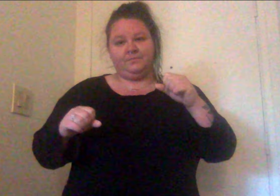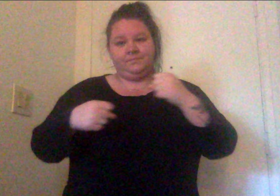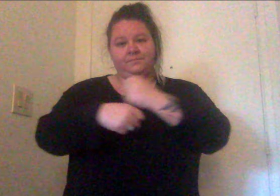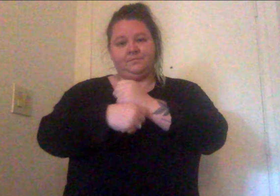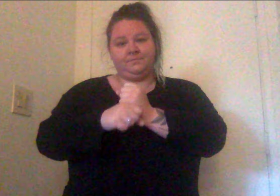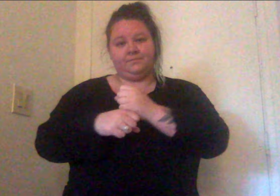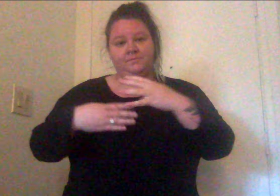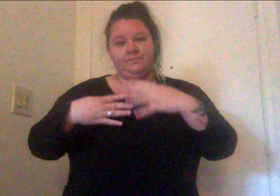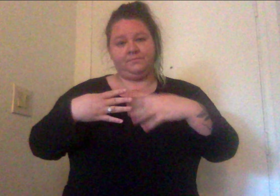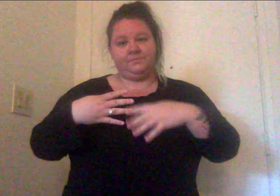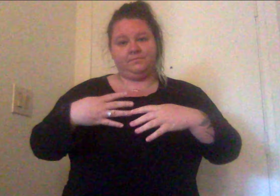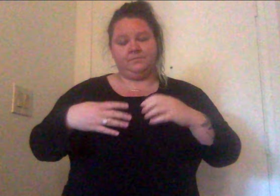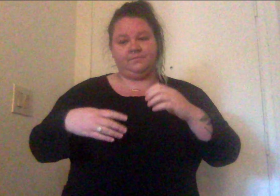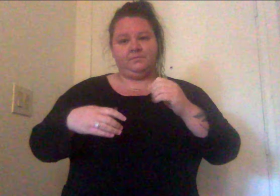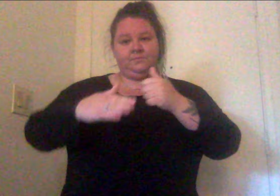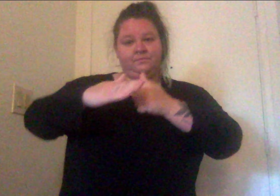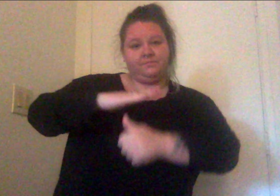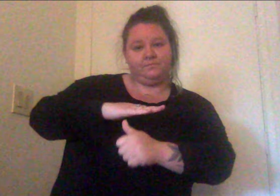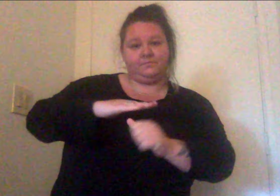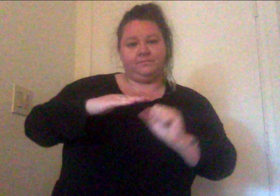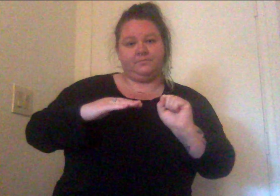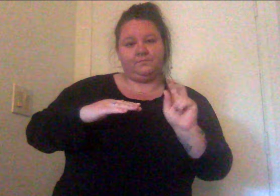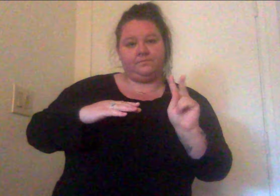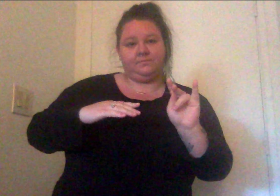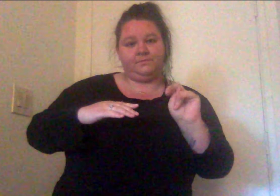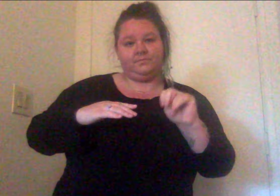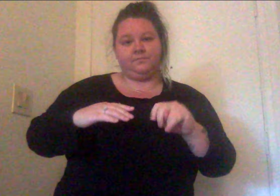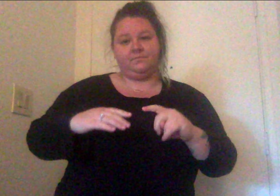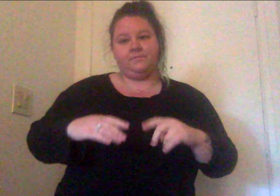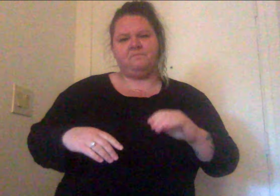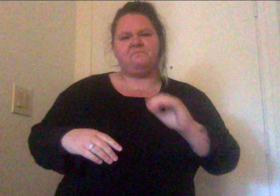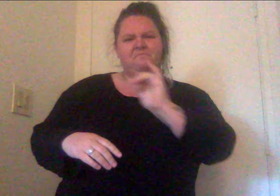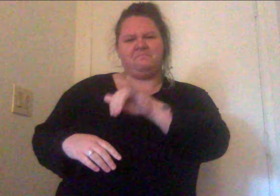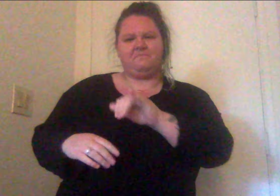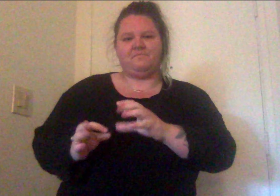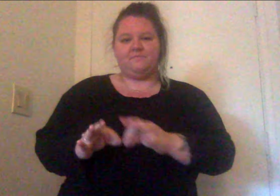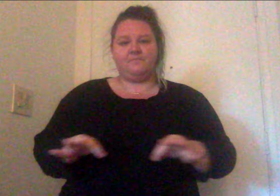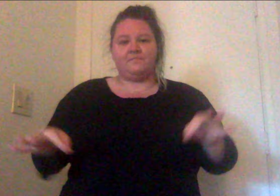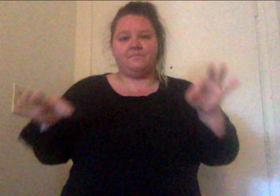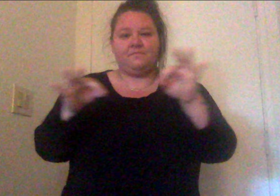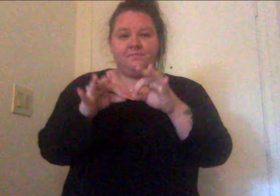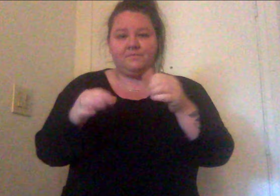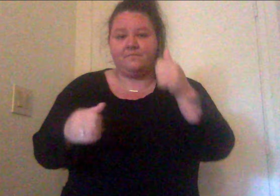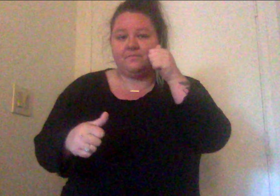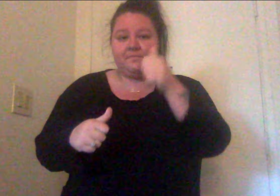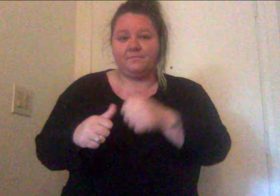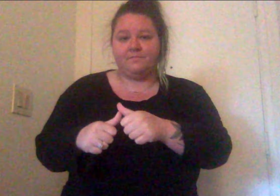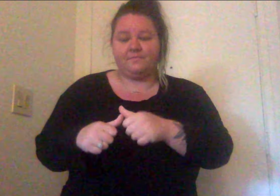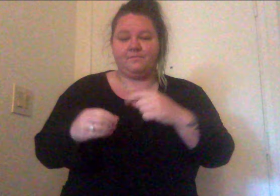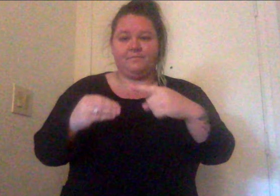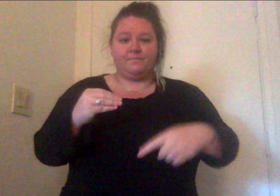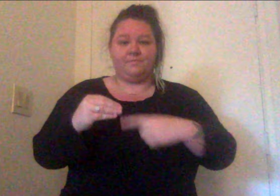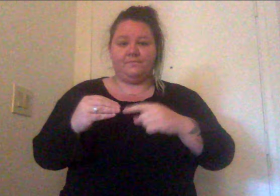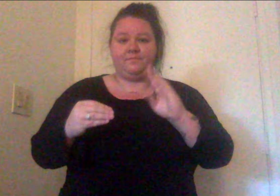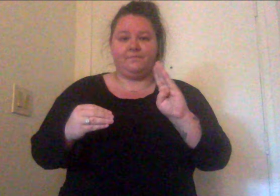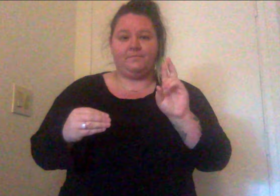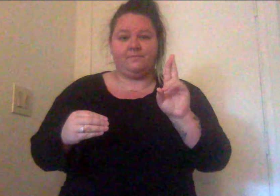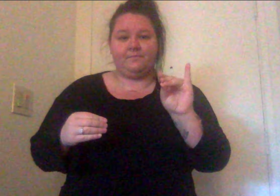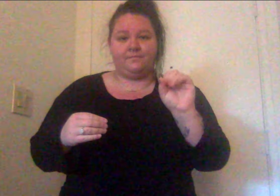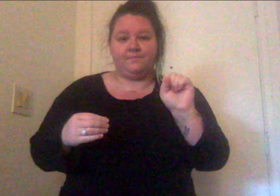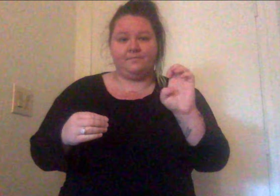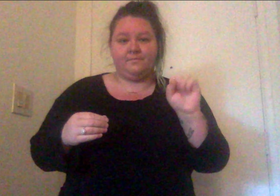that's really all about the most important things to remember about bruises. So then again, the body will heal itself